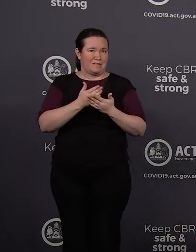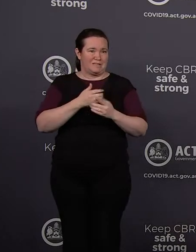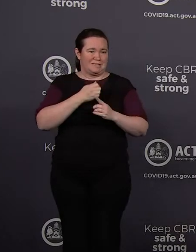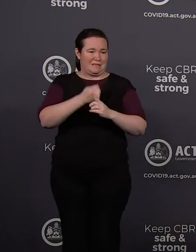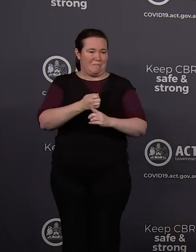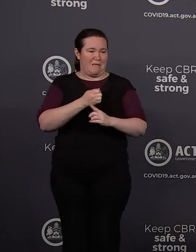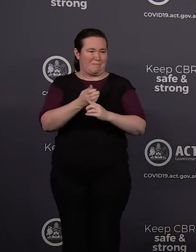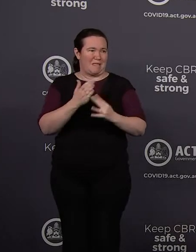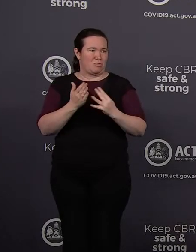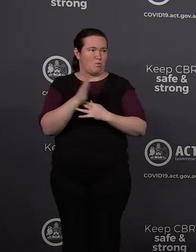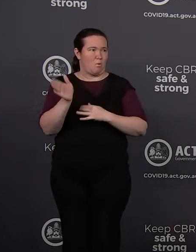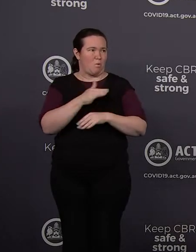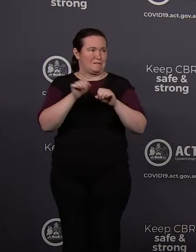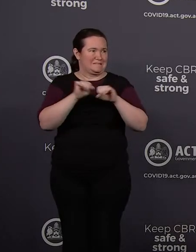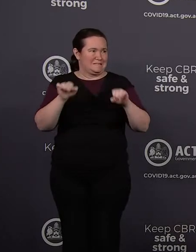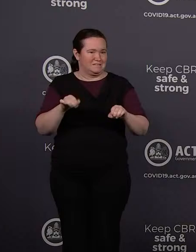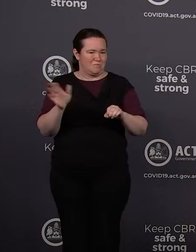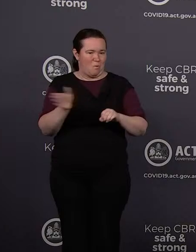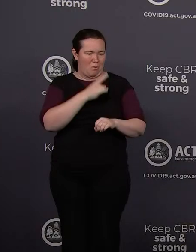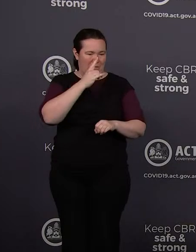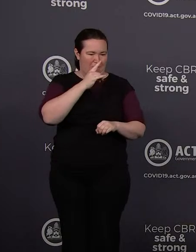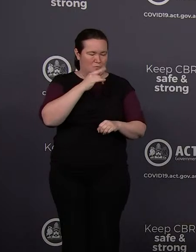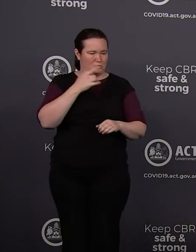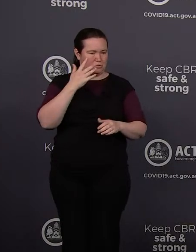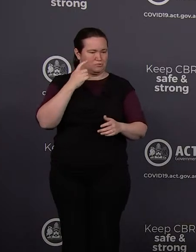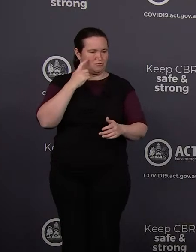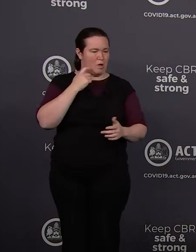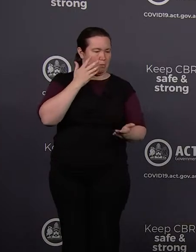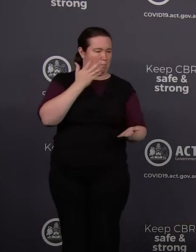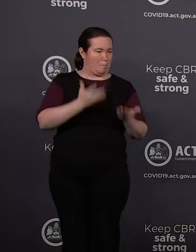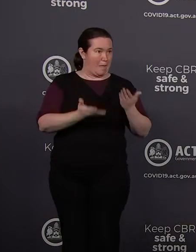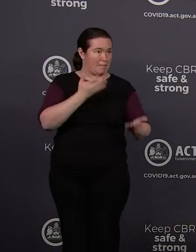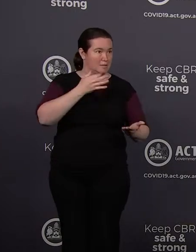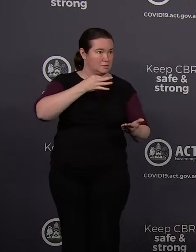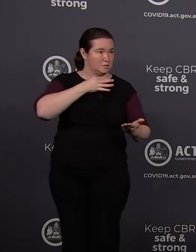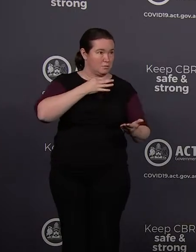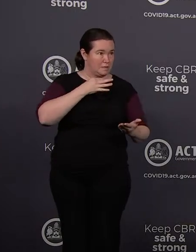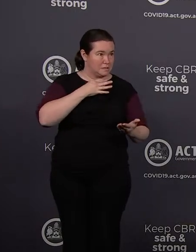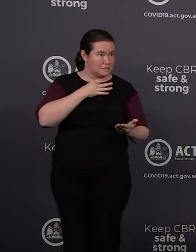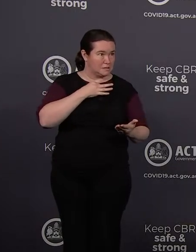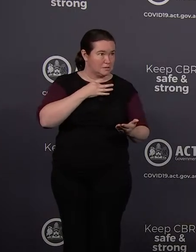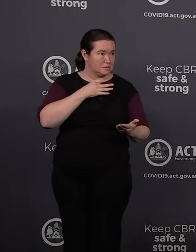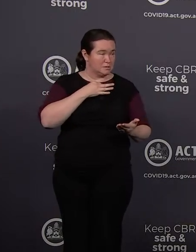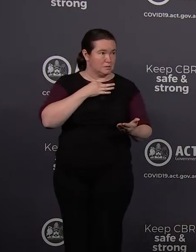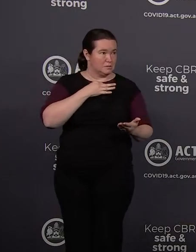the entirety. So in seeking to balance risk to be able to do